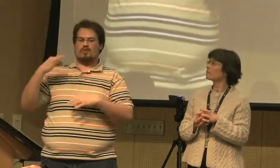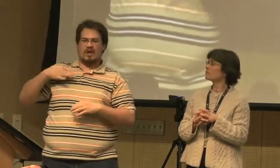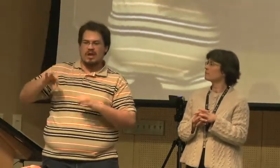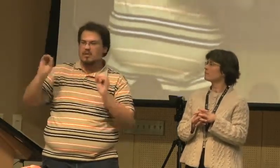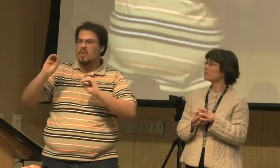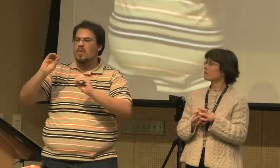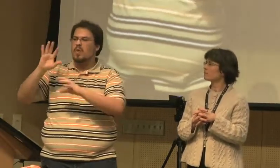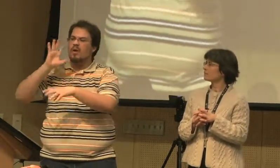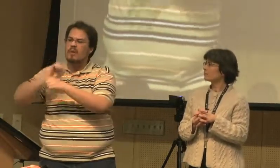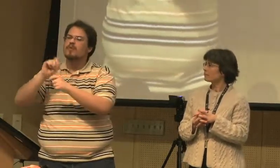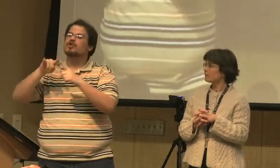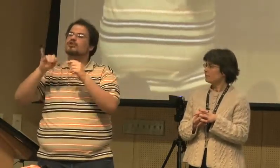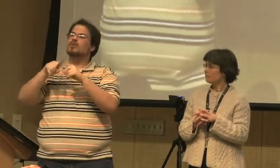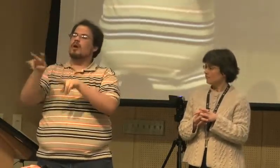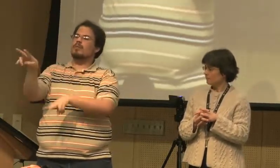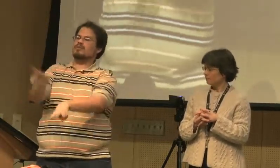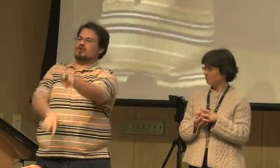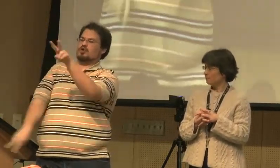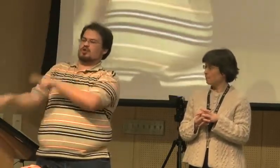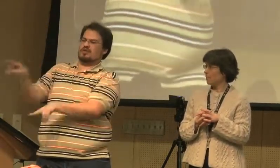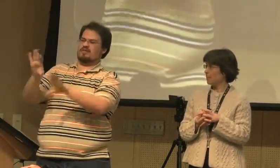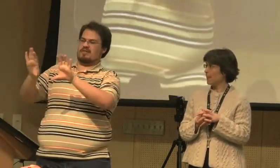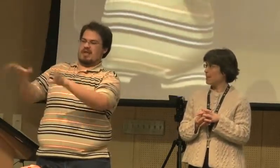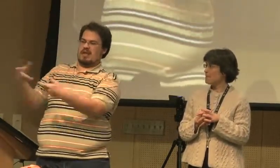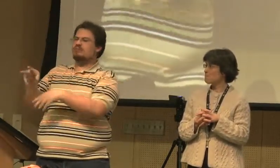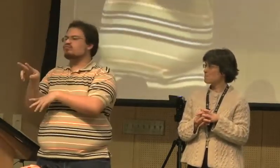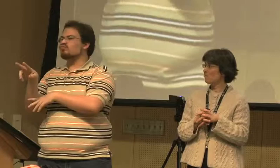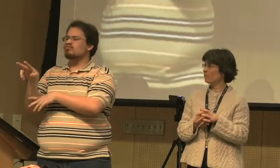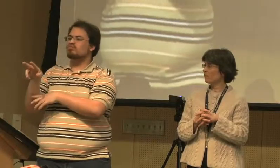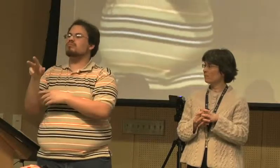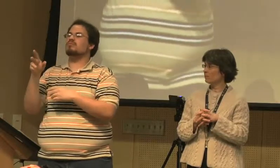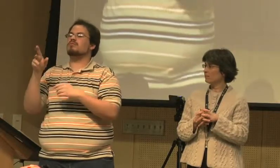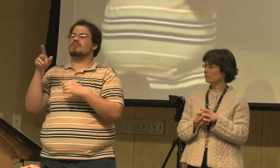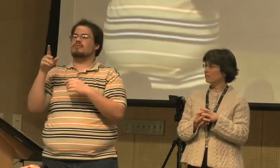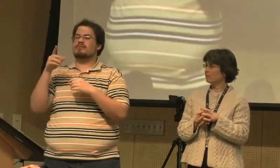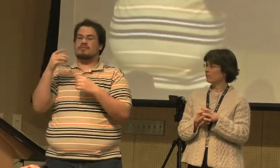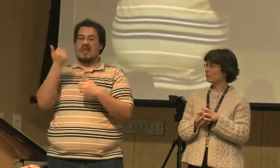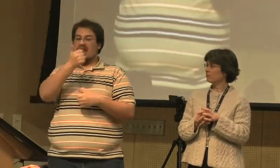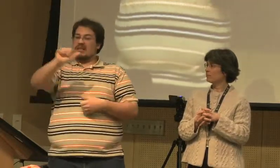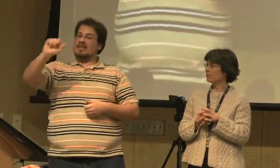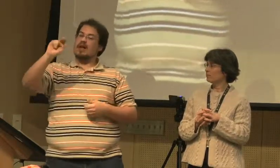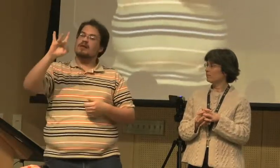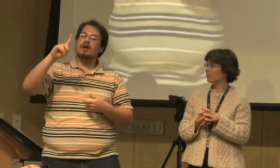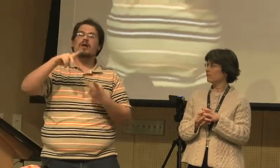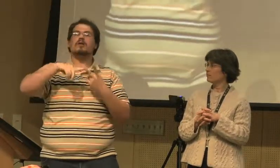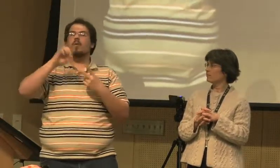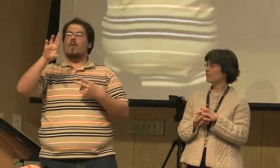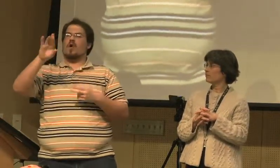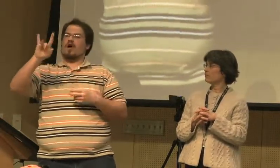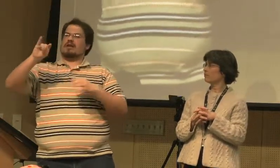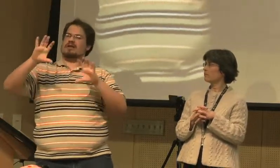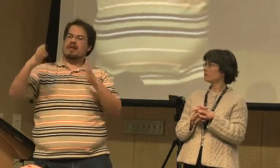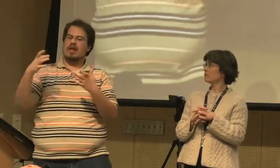interested? Not for credit, but just to audit, to go in and see how the system classes,